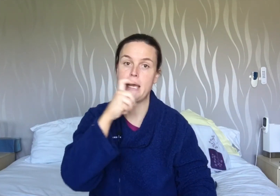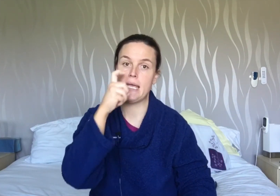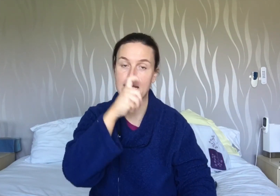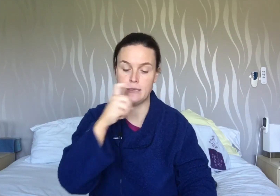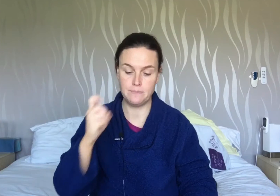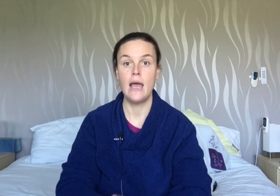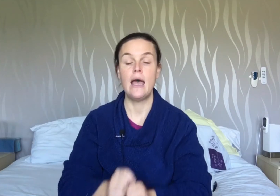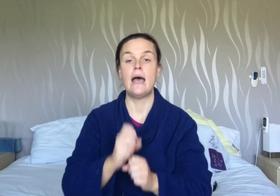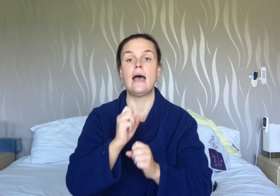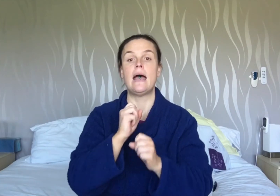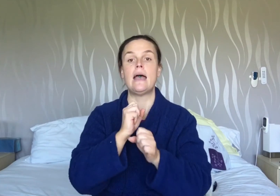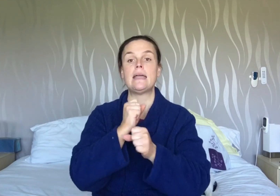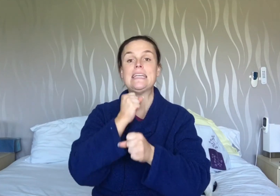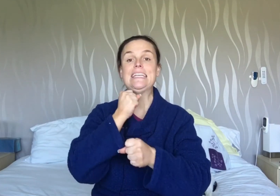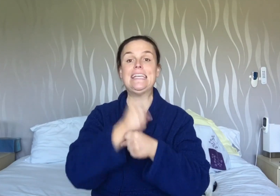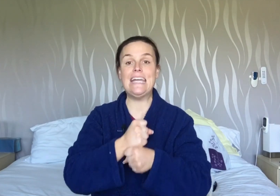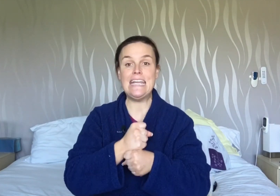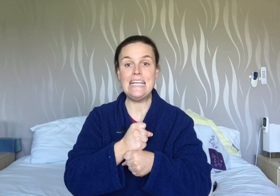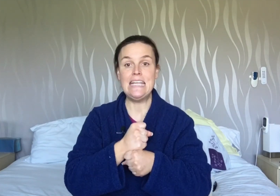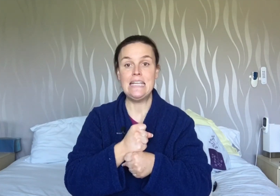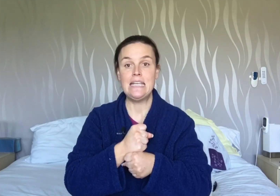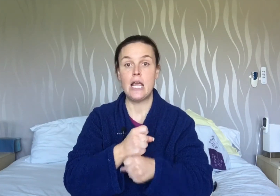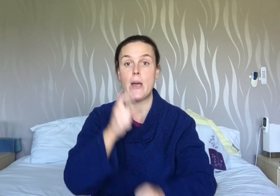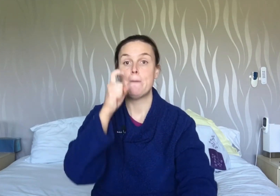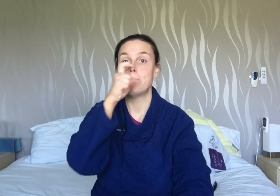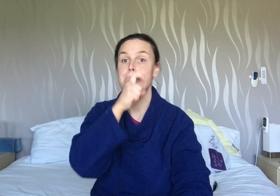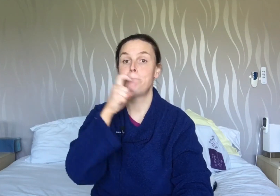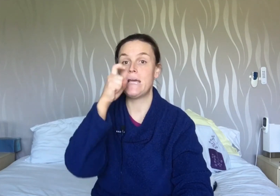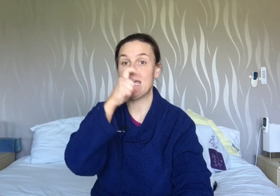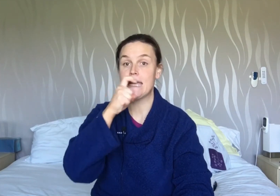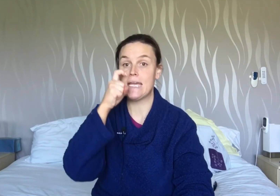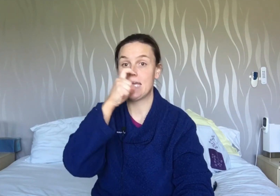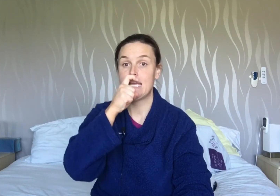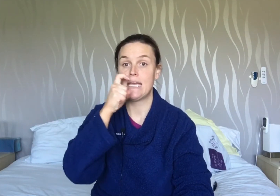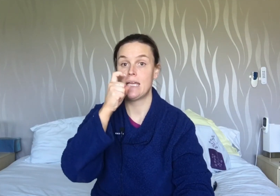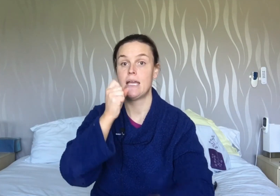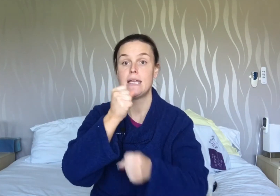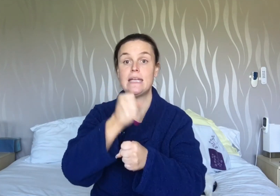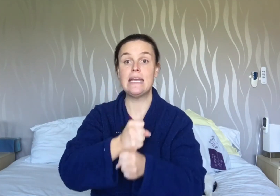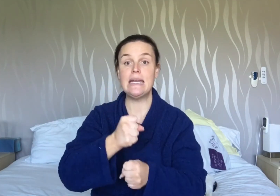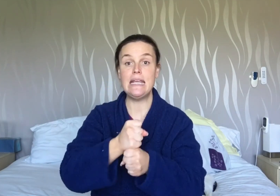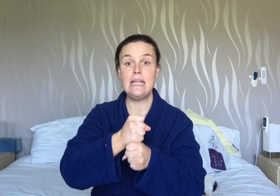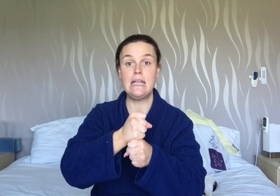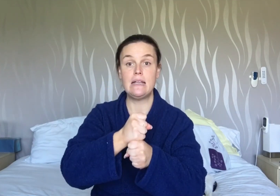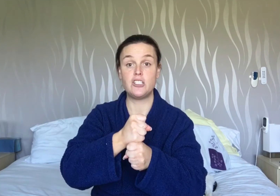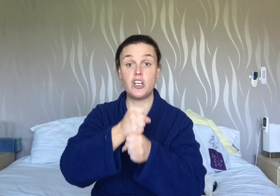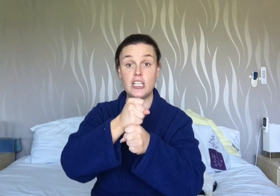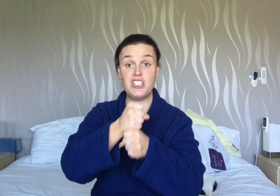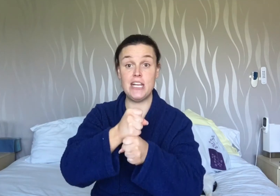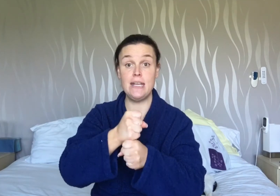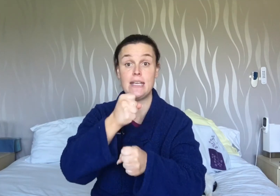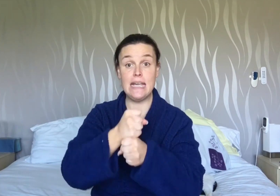pig. Guinea. Pig. Guinea. So you've got the G. Guinea.